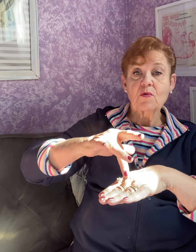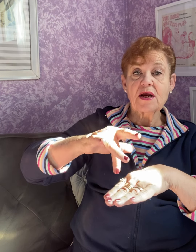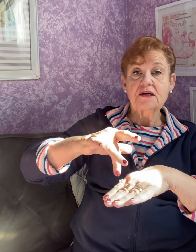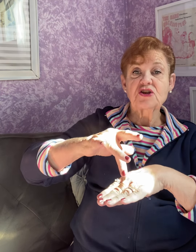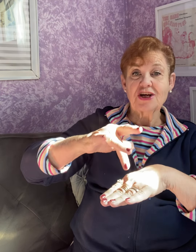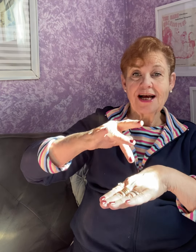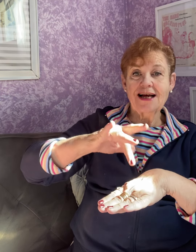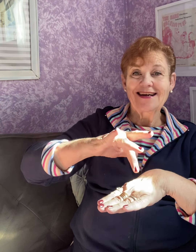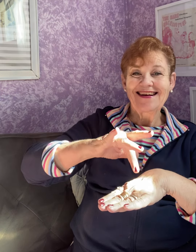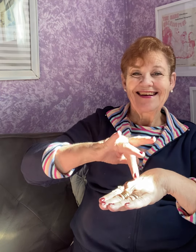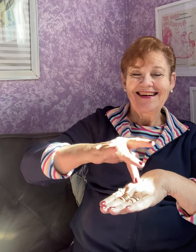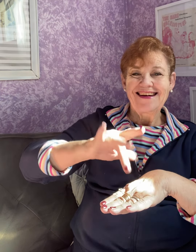rings shine,